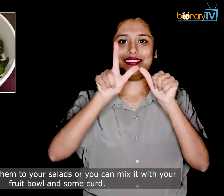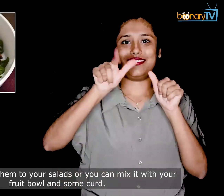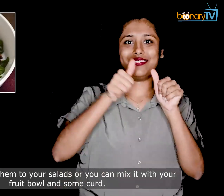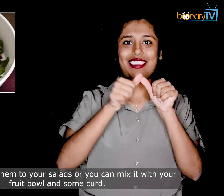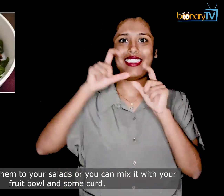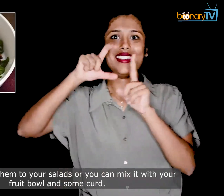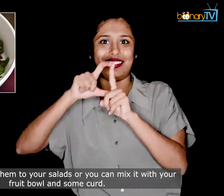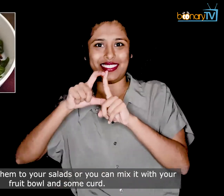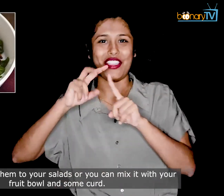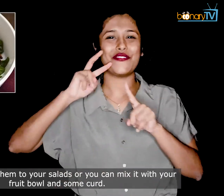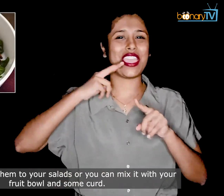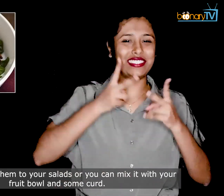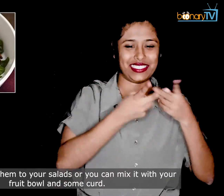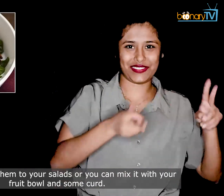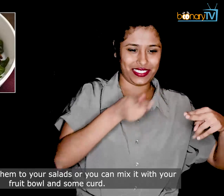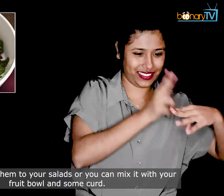add them to your salads